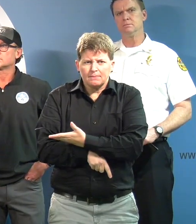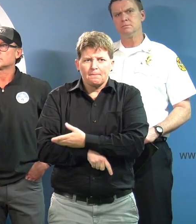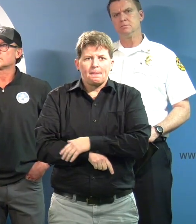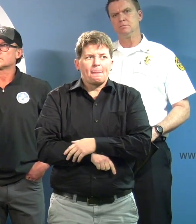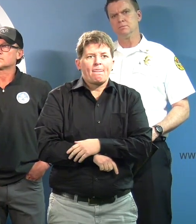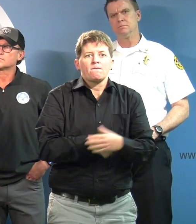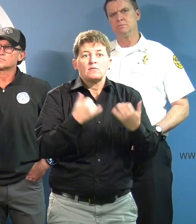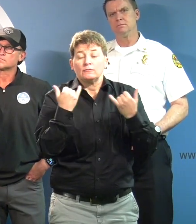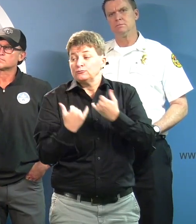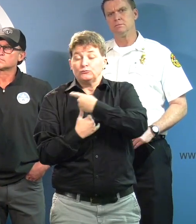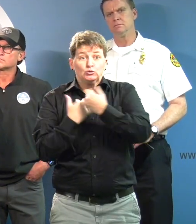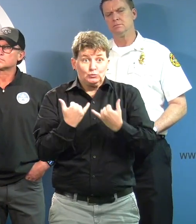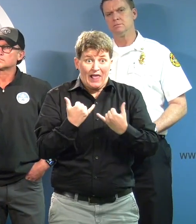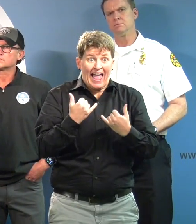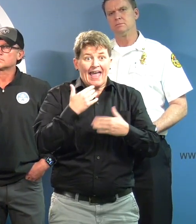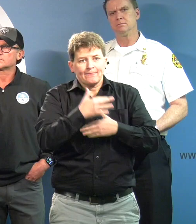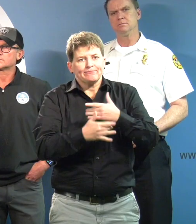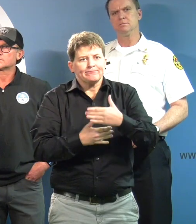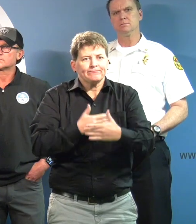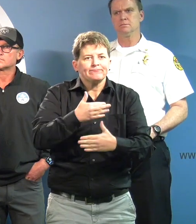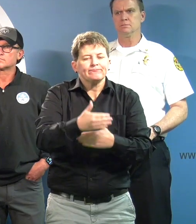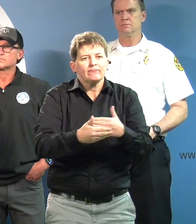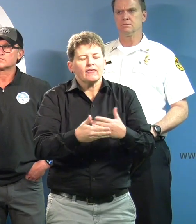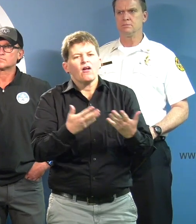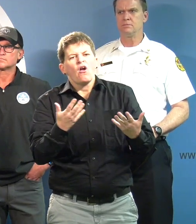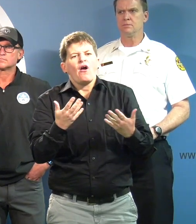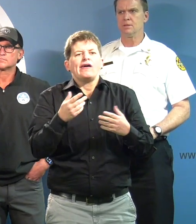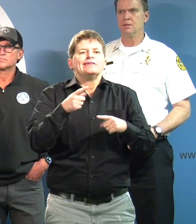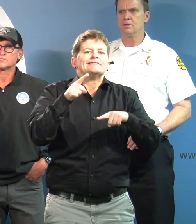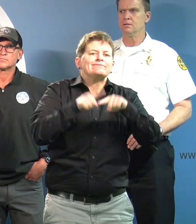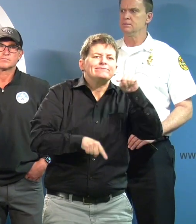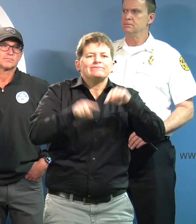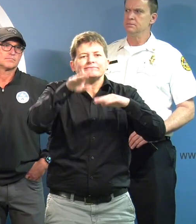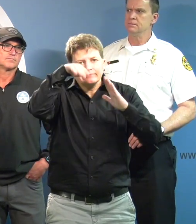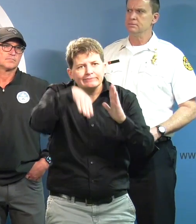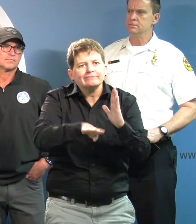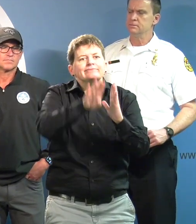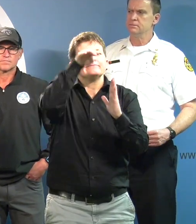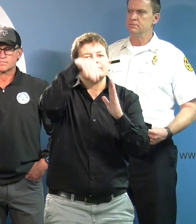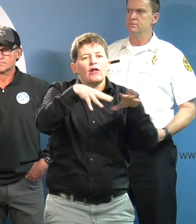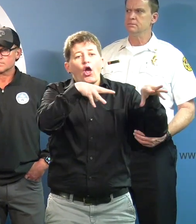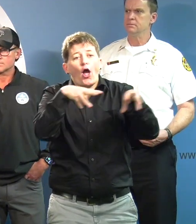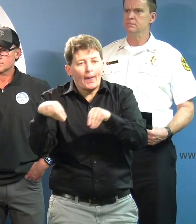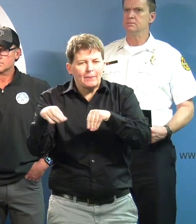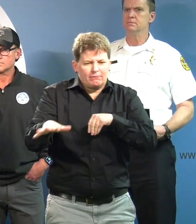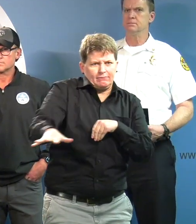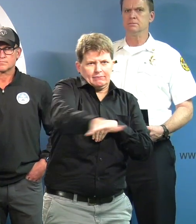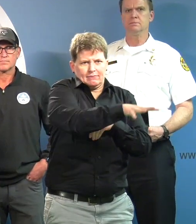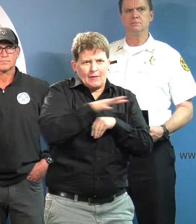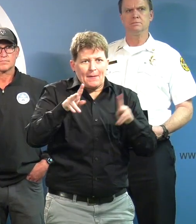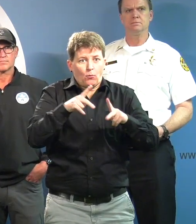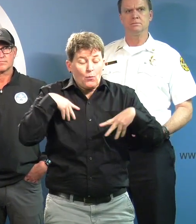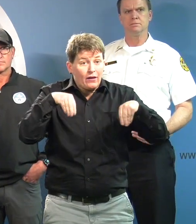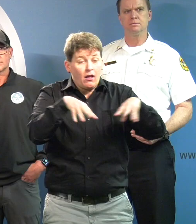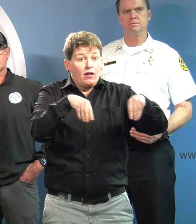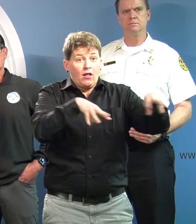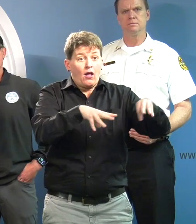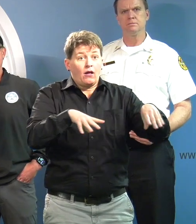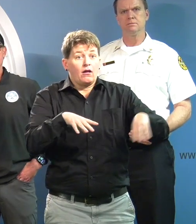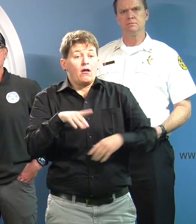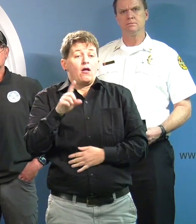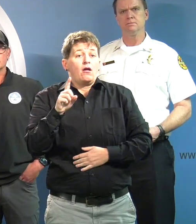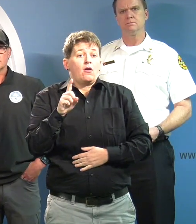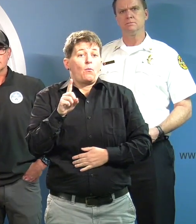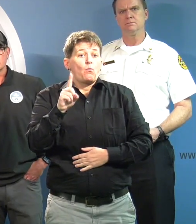varying numbers of people without power overall. We've turned back power back on for 111,000 customers as